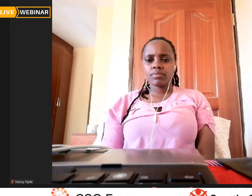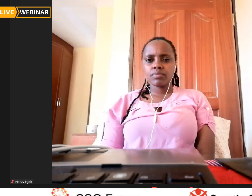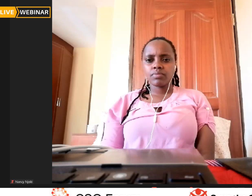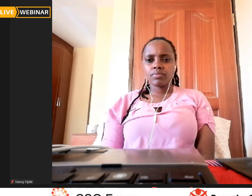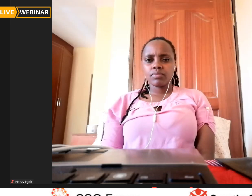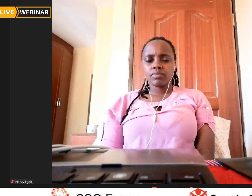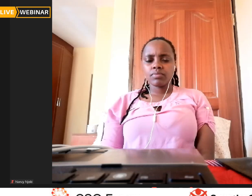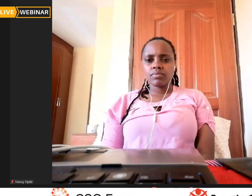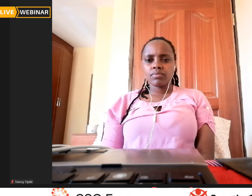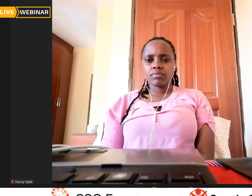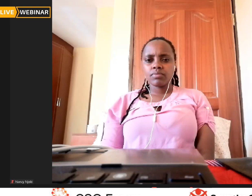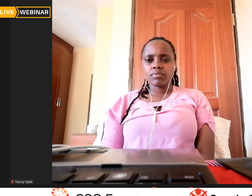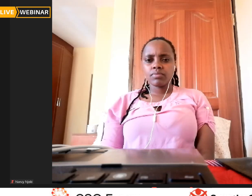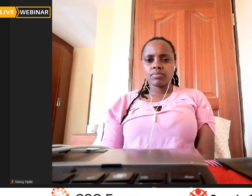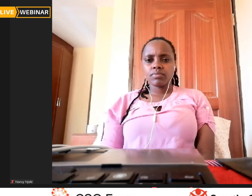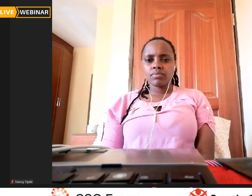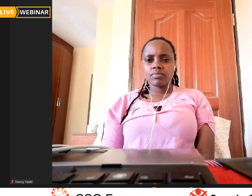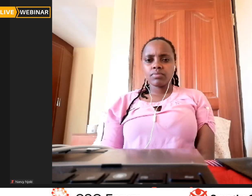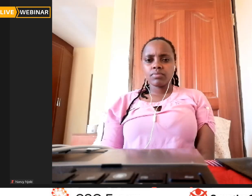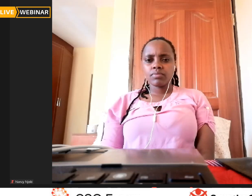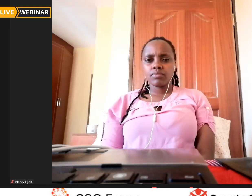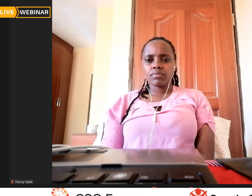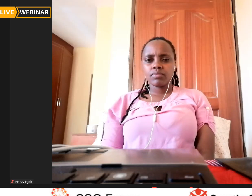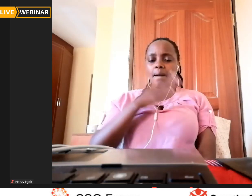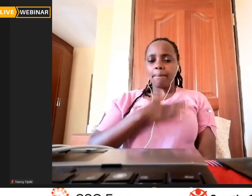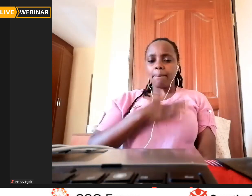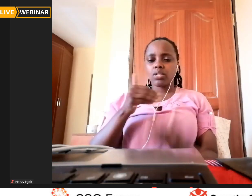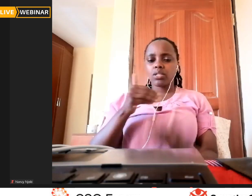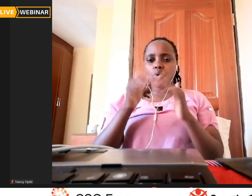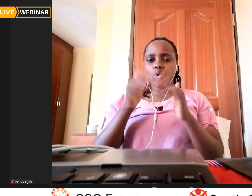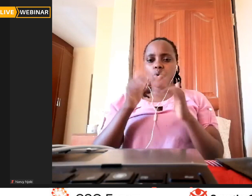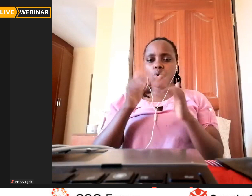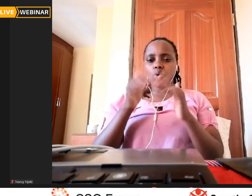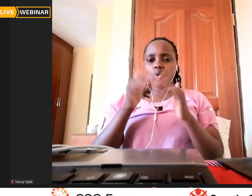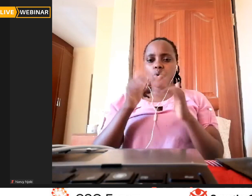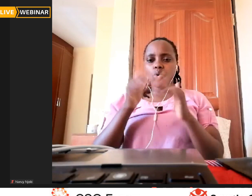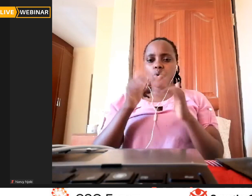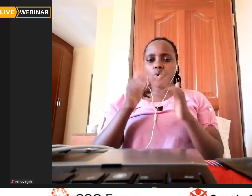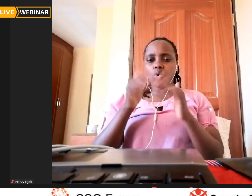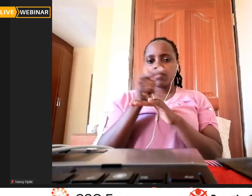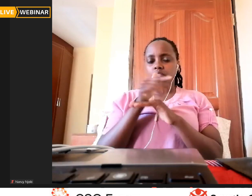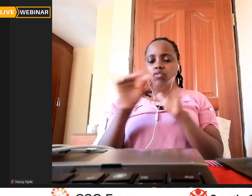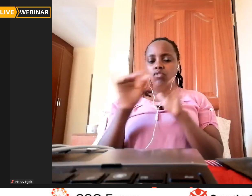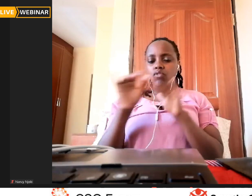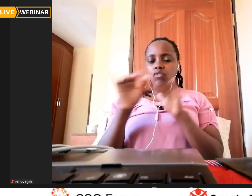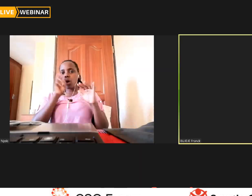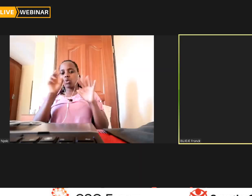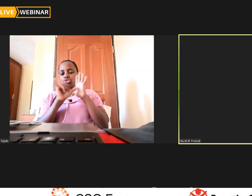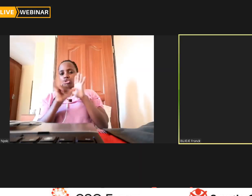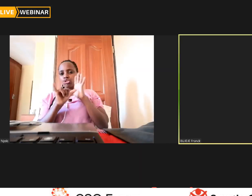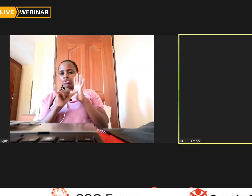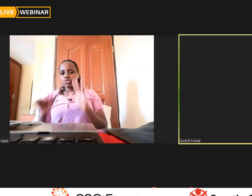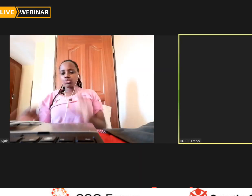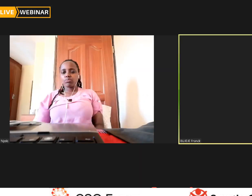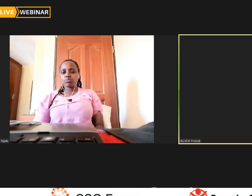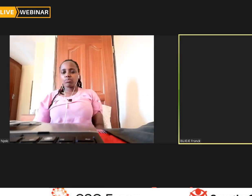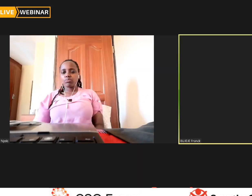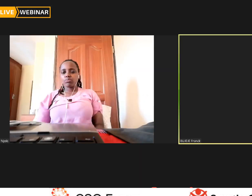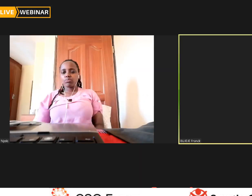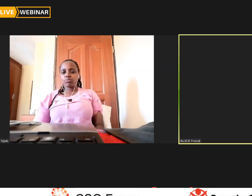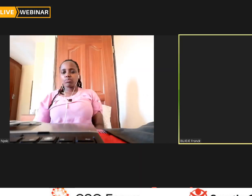And if possible, Frank, kindly switch on your video for our YouTube audience. Thank you.